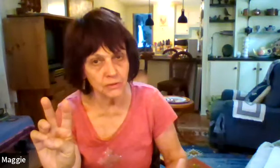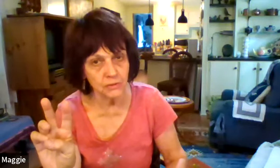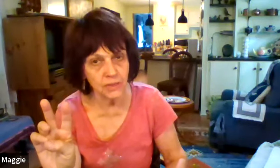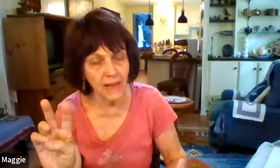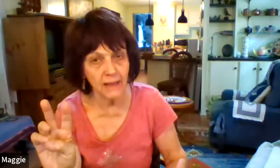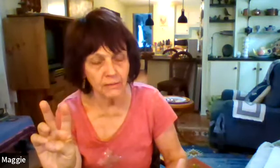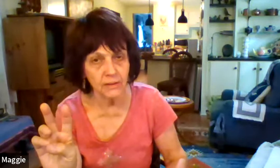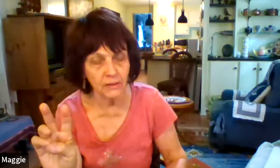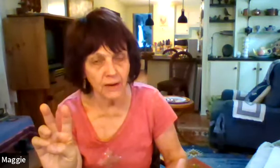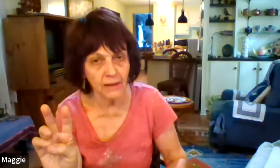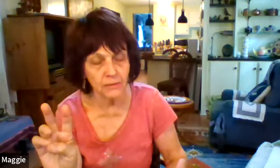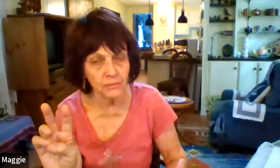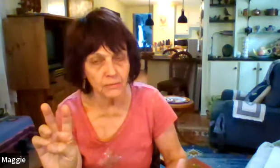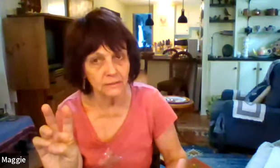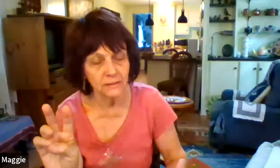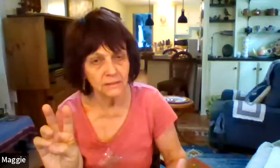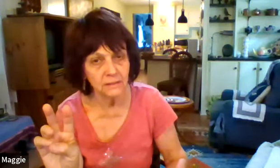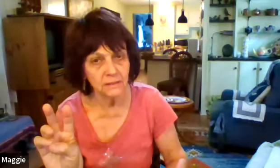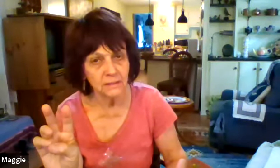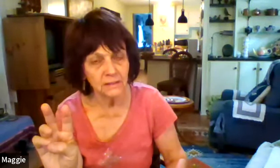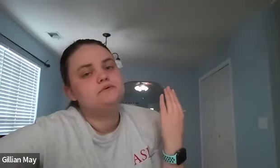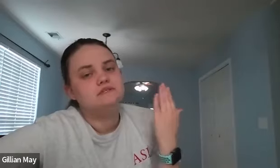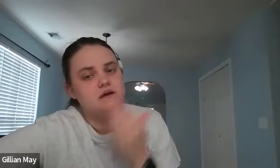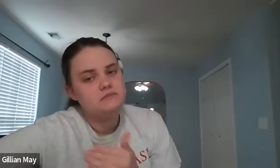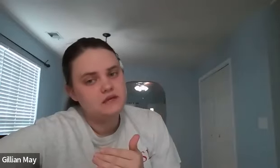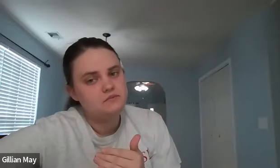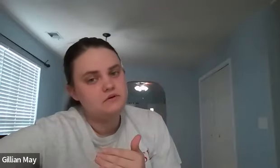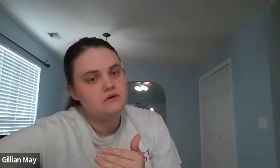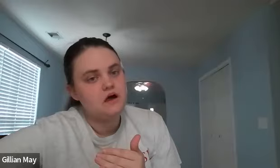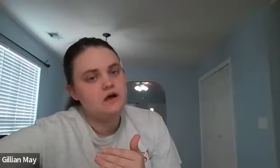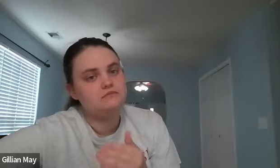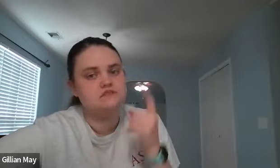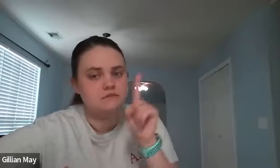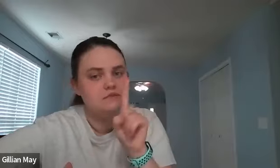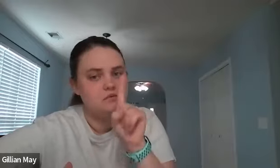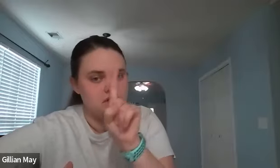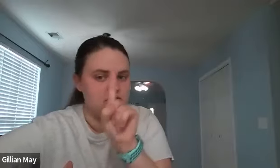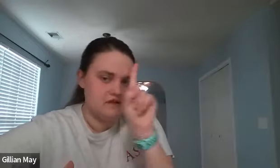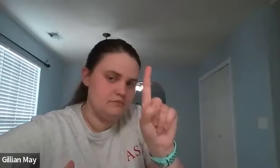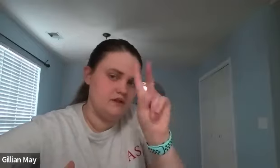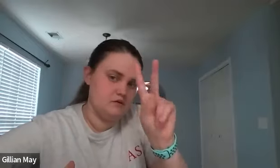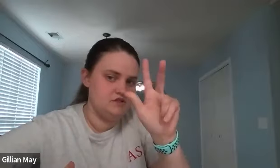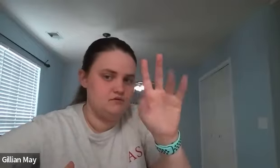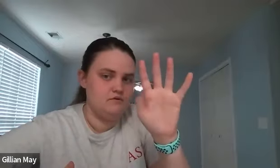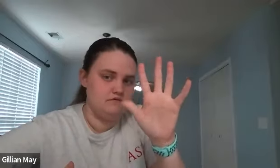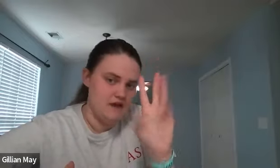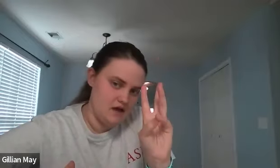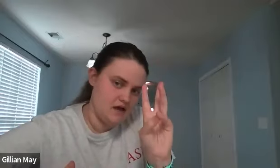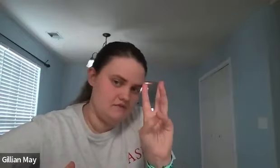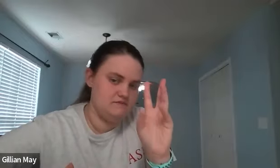your hand around. So some people will, they'll be like 1, 2, 3, 4, 5,